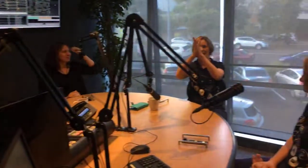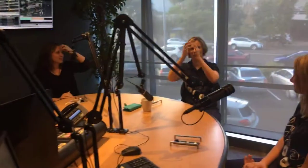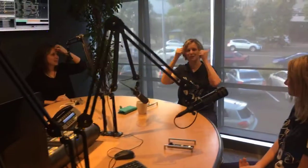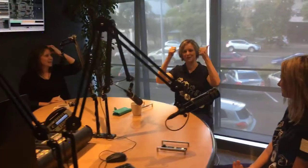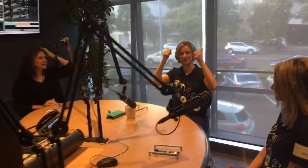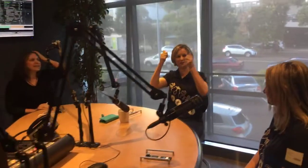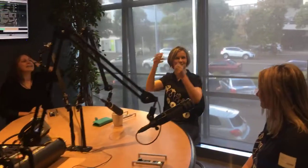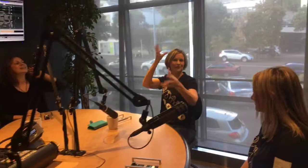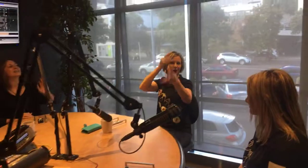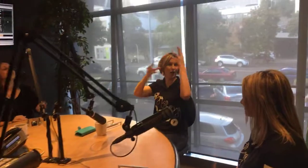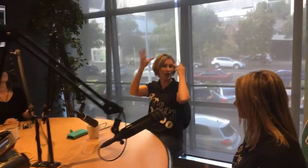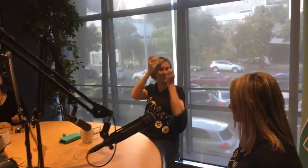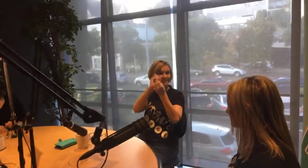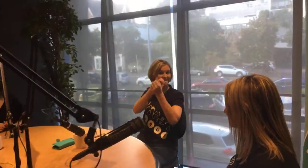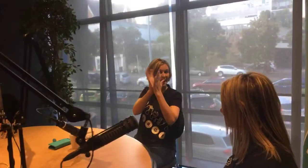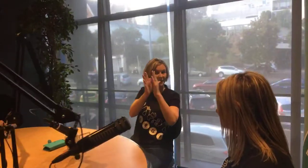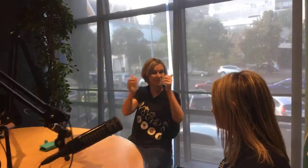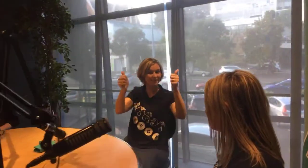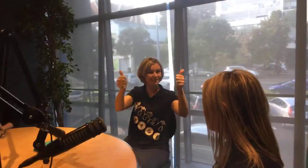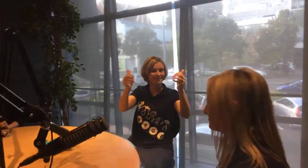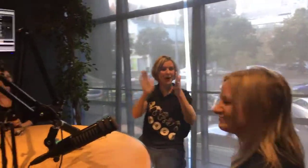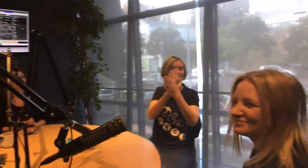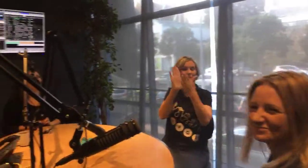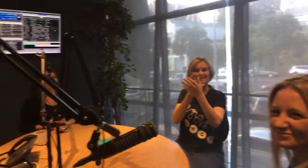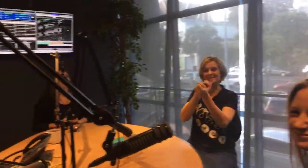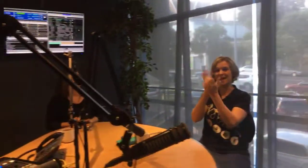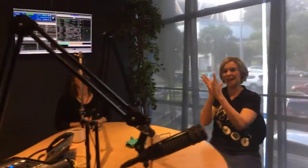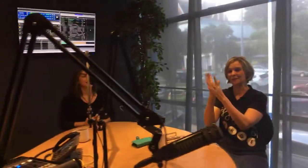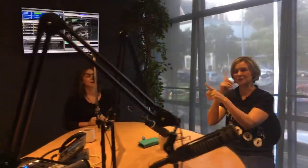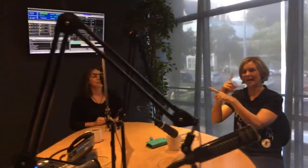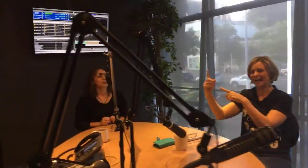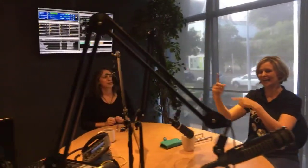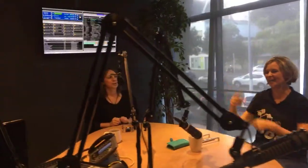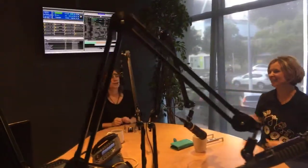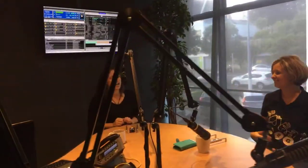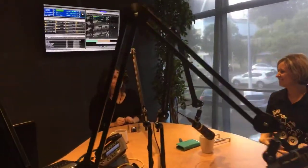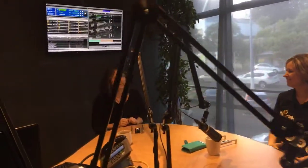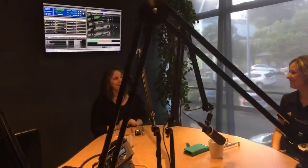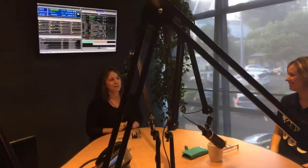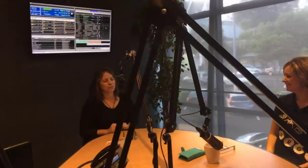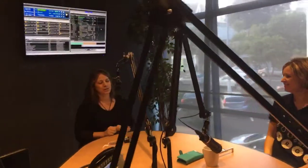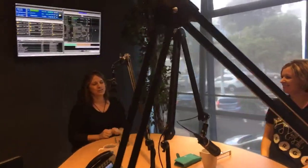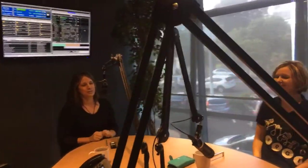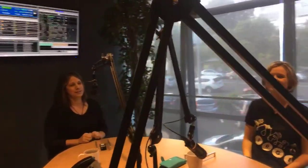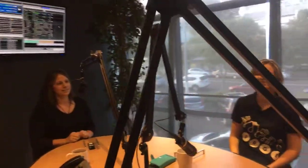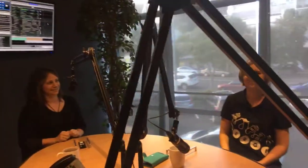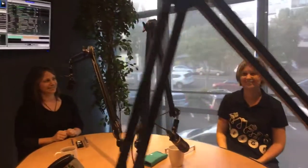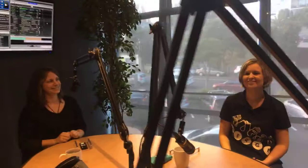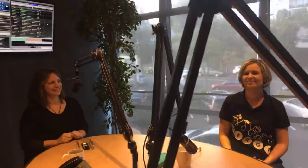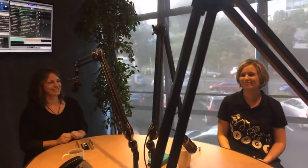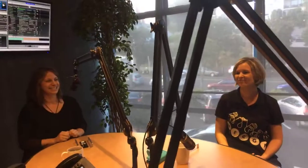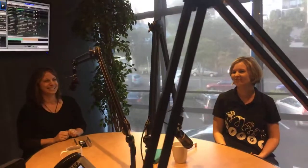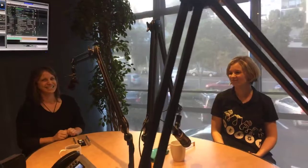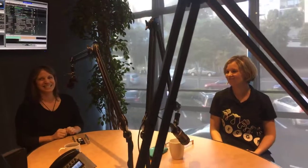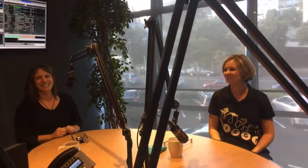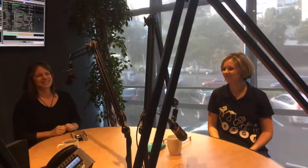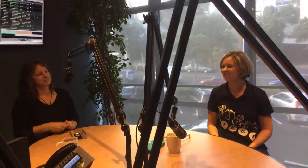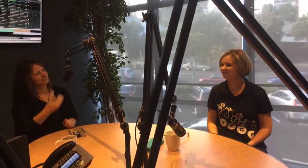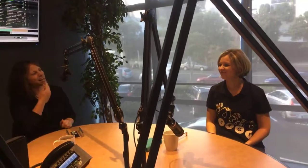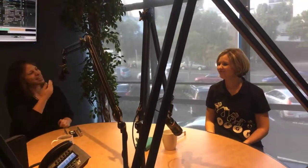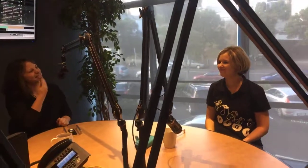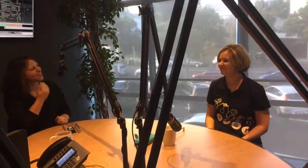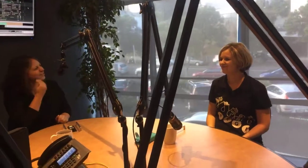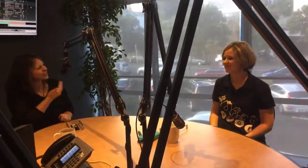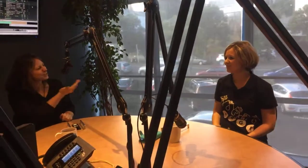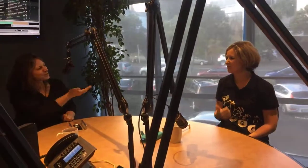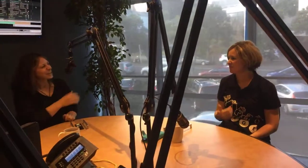And we'll do some introductions while we're waiting. Now, we'll do these when the radio... learning some sign language, so happy Sign Language Week, everyone. Thanks,